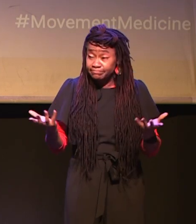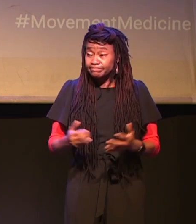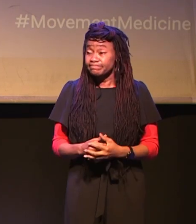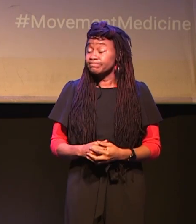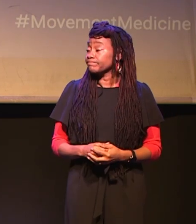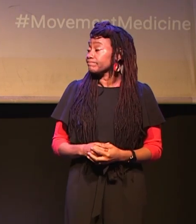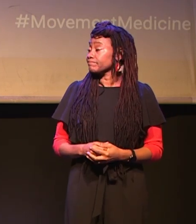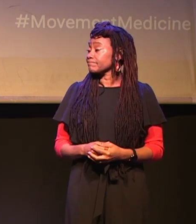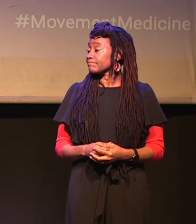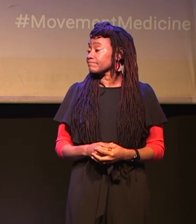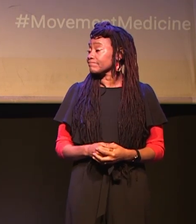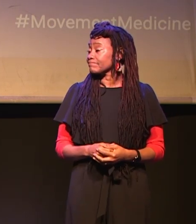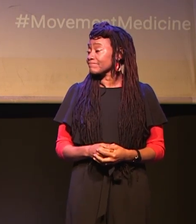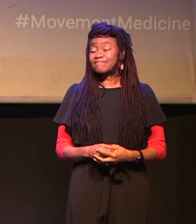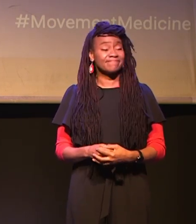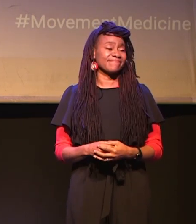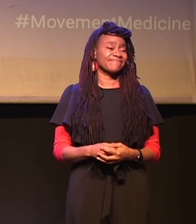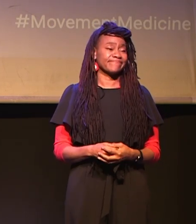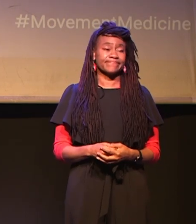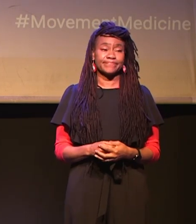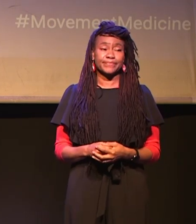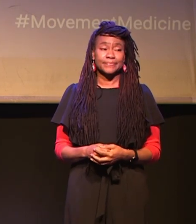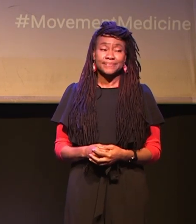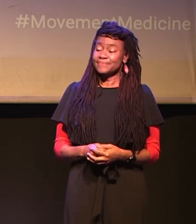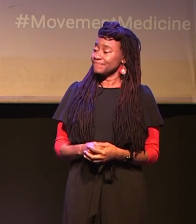Thank you so much. Like really, yeah, yeah.